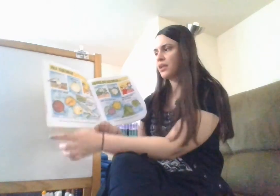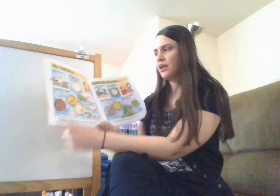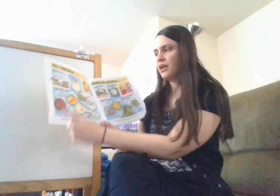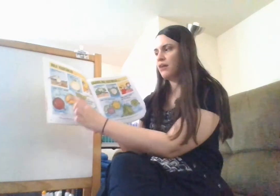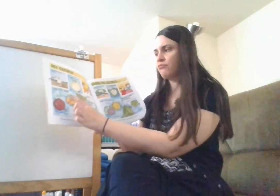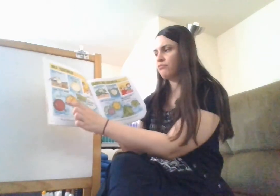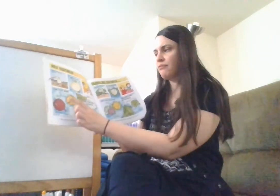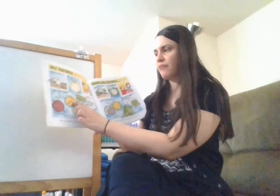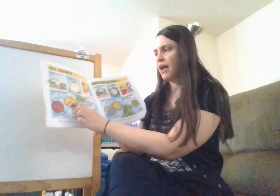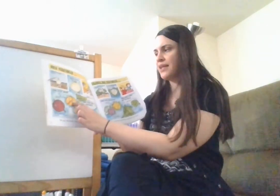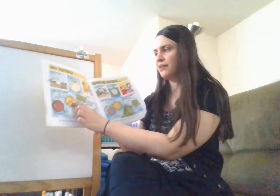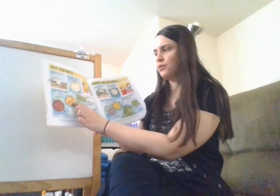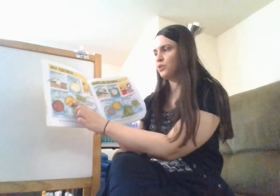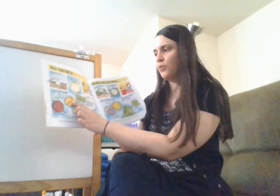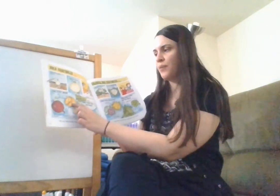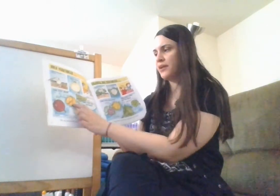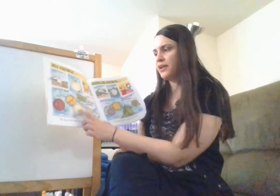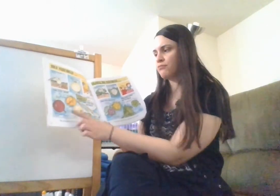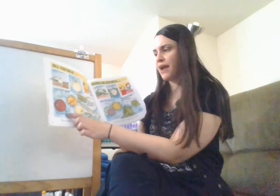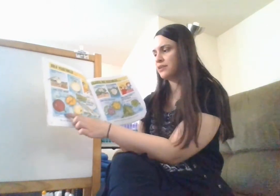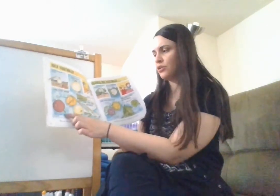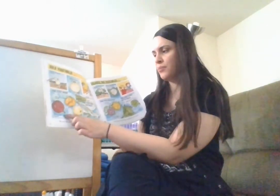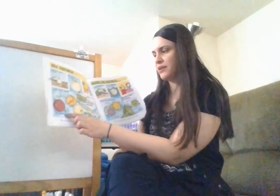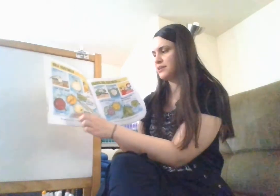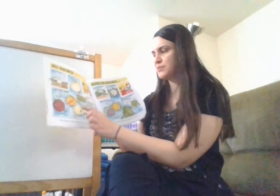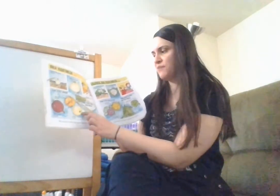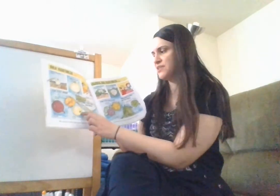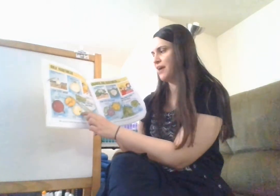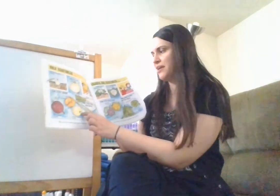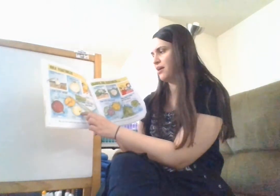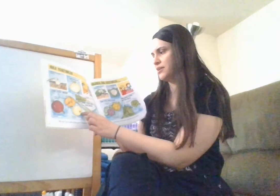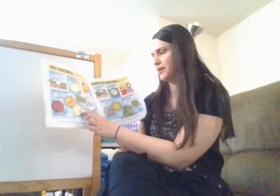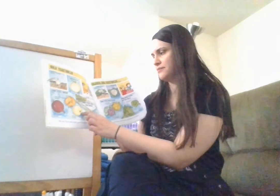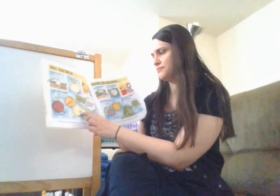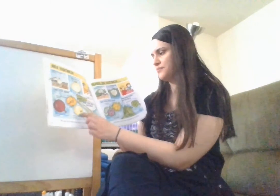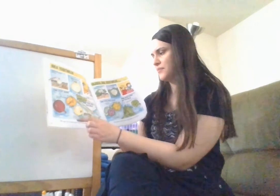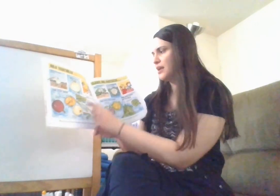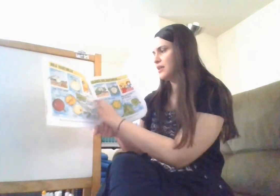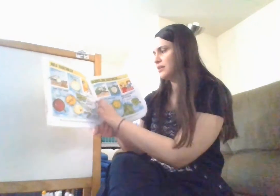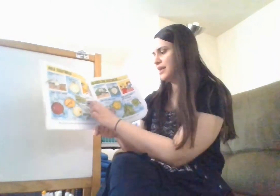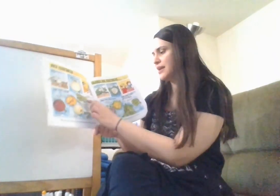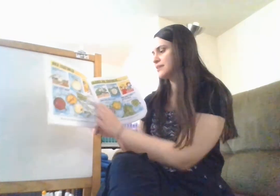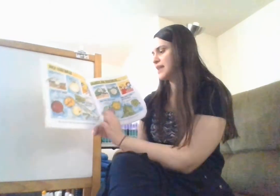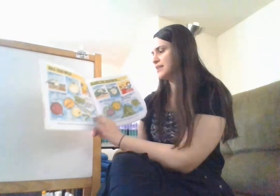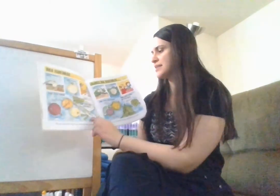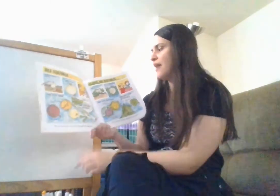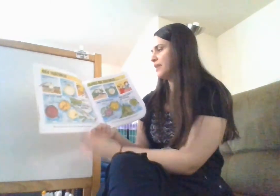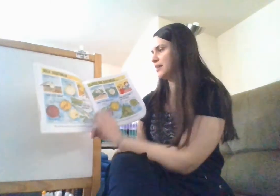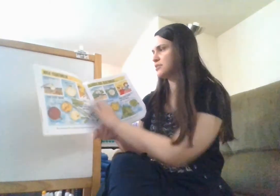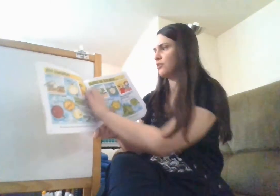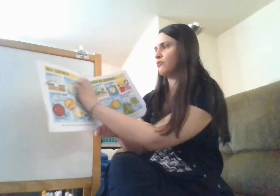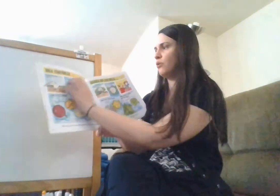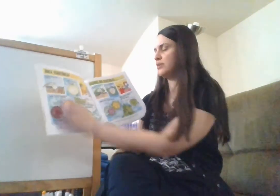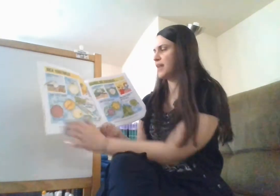a yellow globe onion, red globe onion, sweet dahlia onion. leeks, and scallions are all types